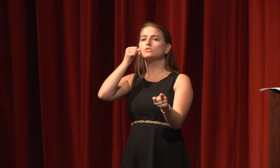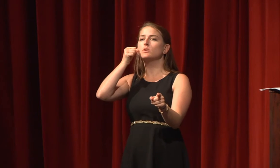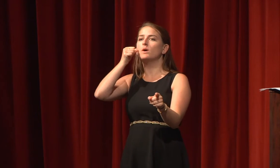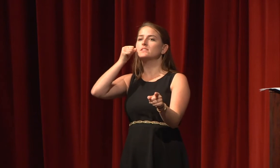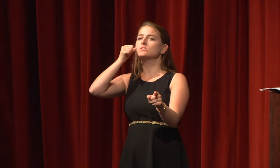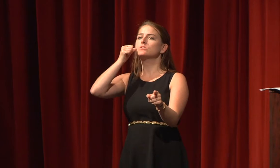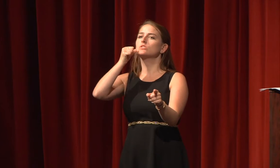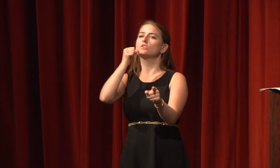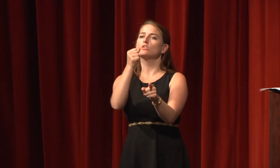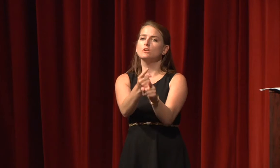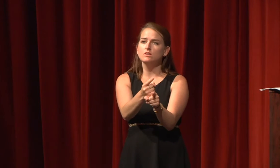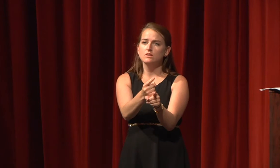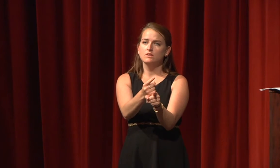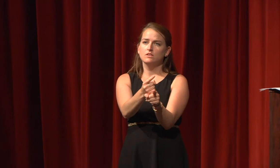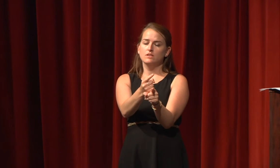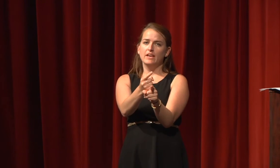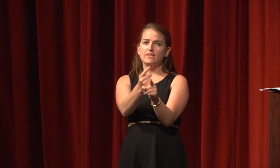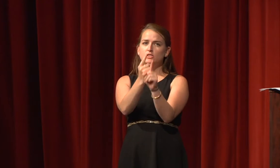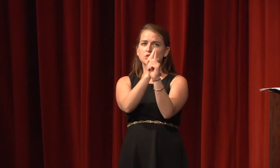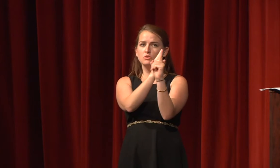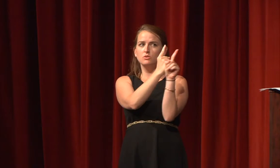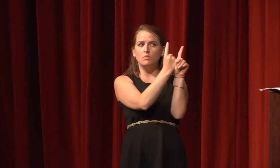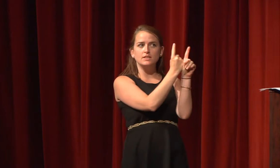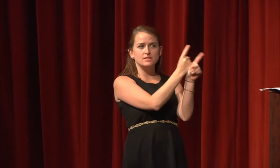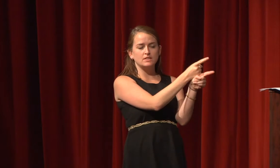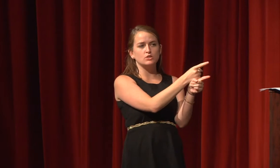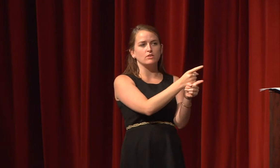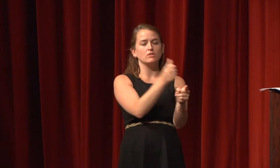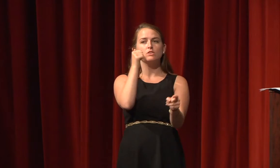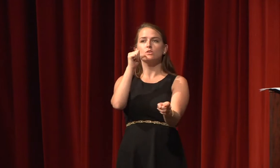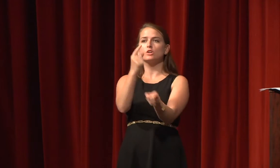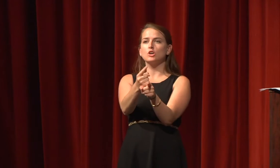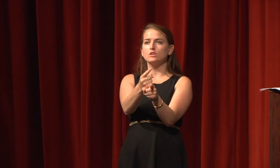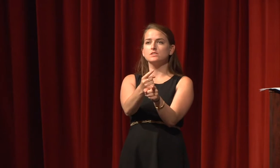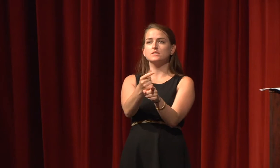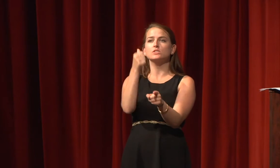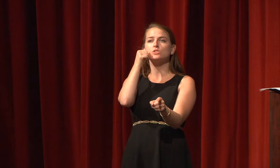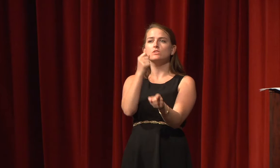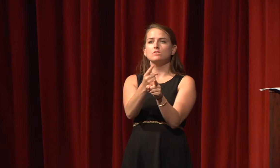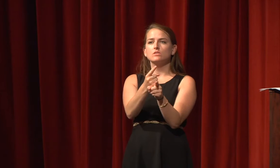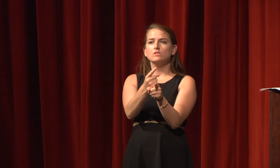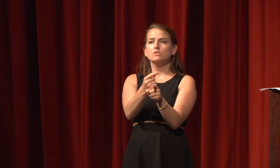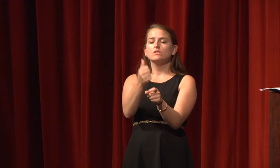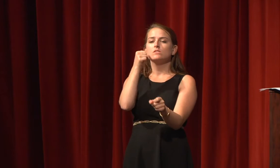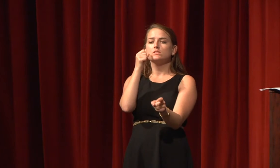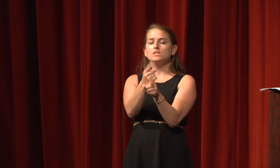do it once. Girl. And then 2 1s hit each other. Girl. Sister.